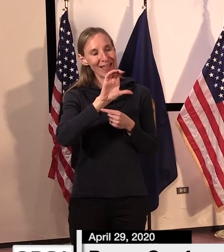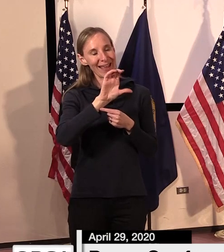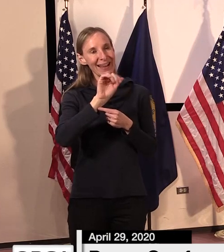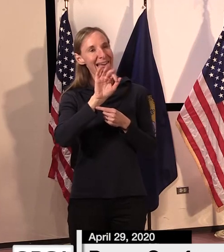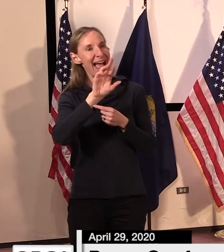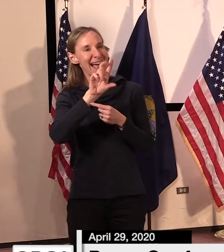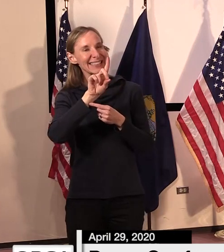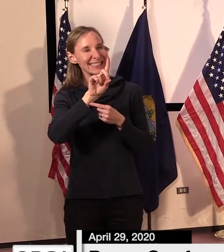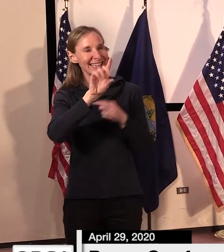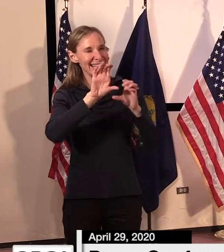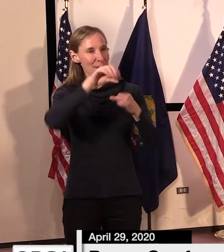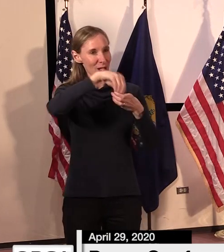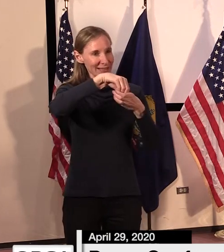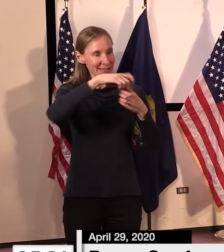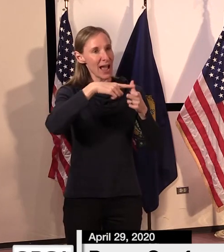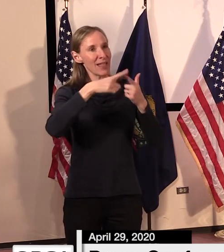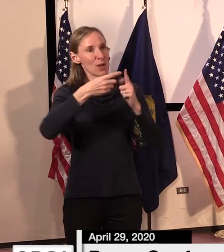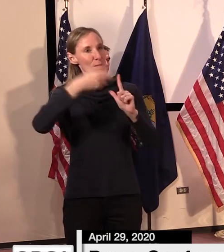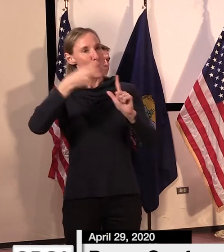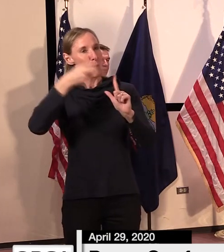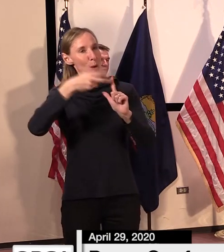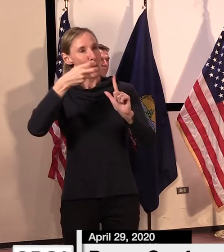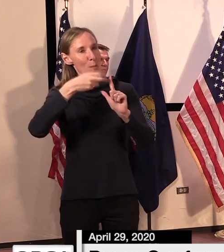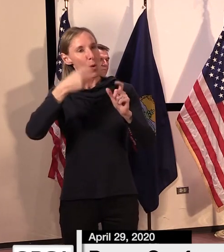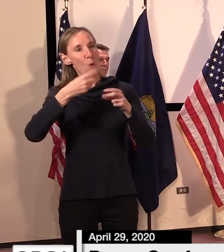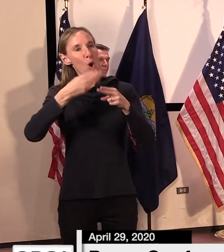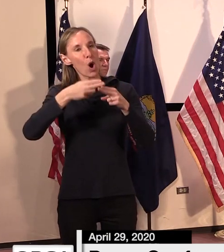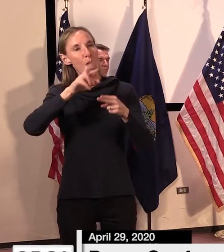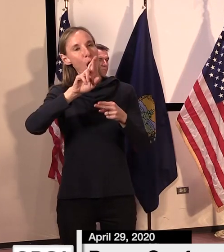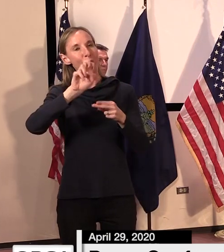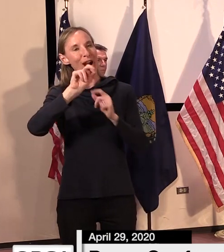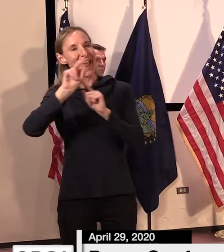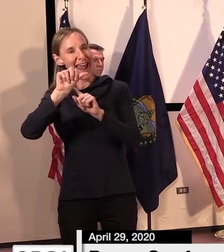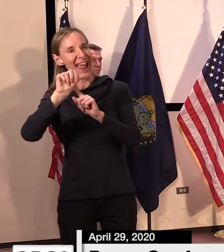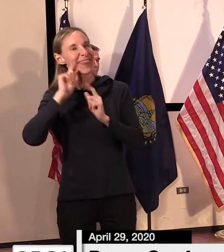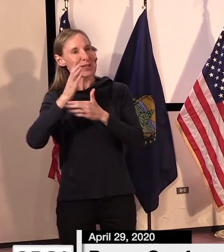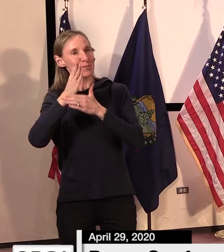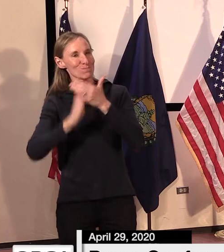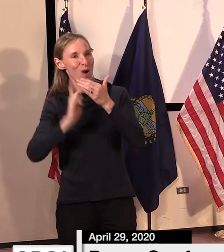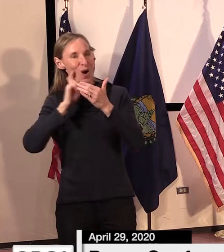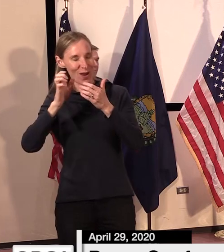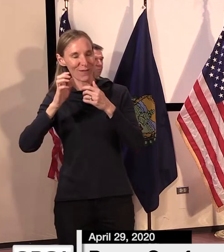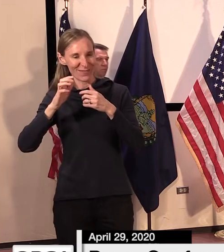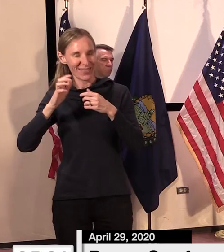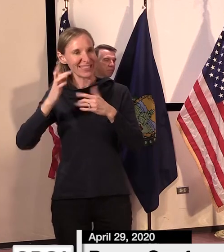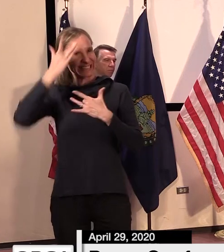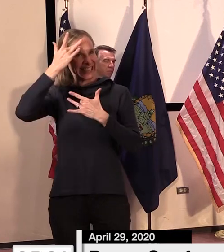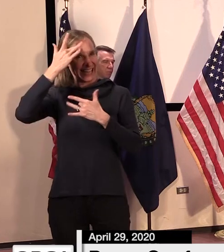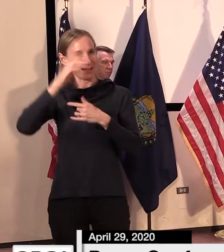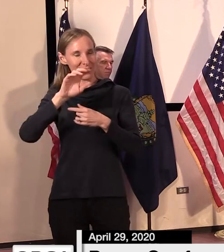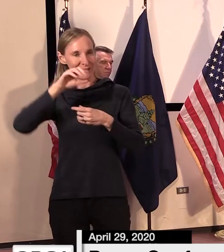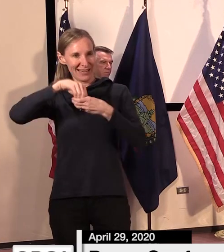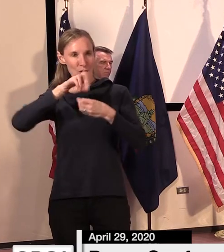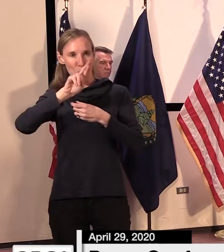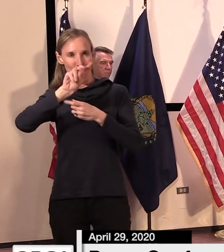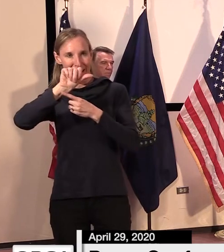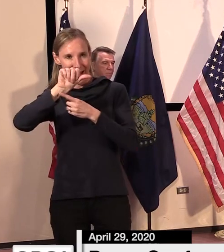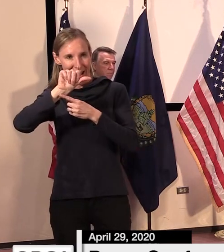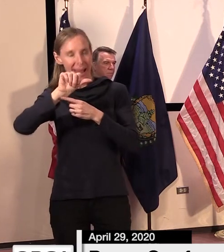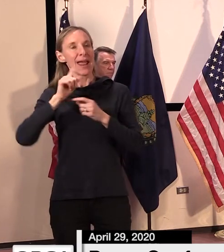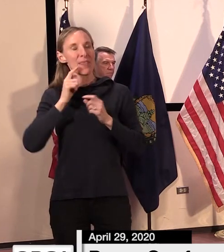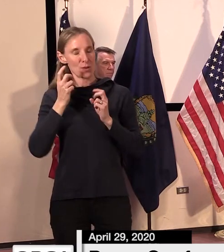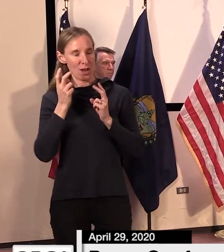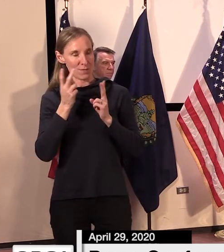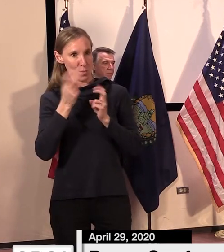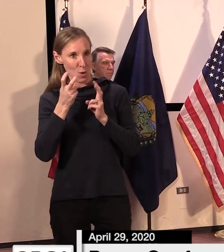out of the sample. Then you need to have a PCR step, which is the step that actually detects